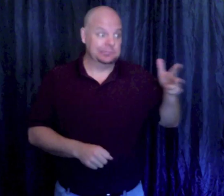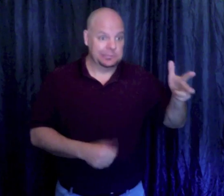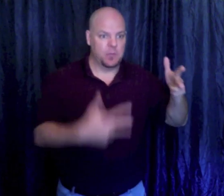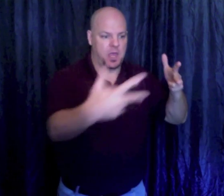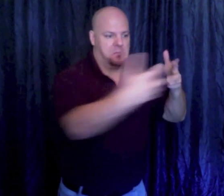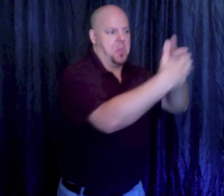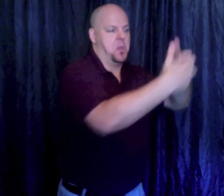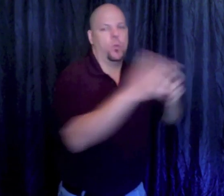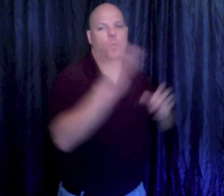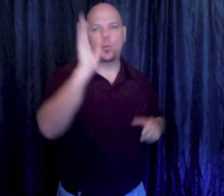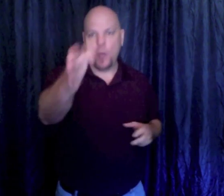accident.